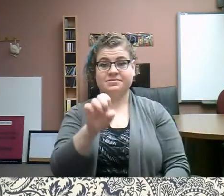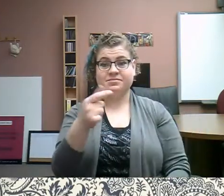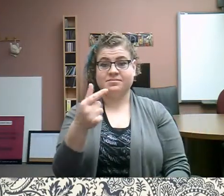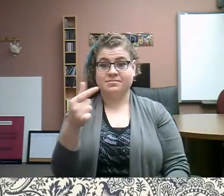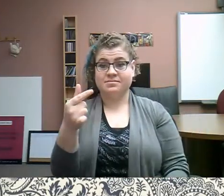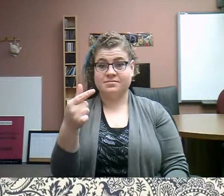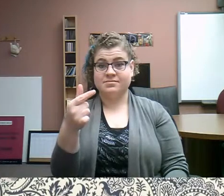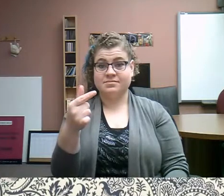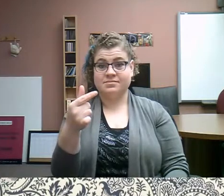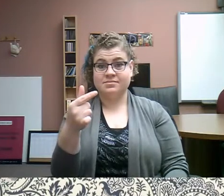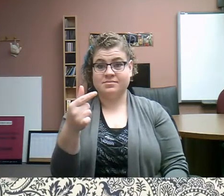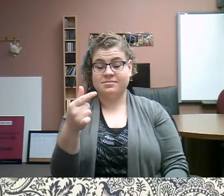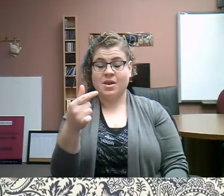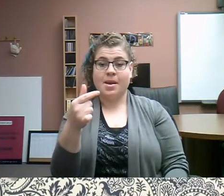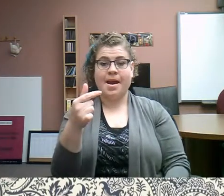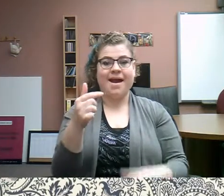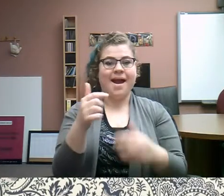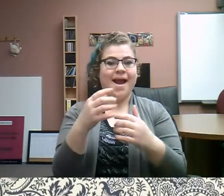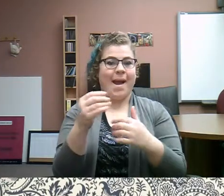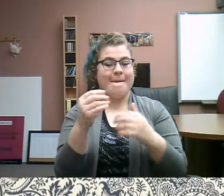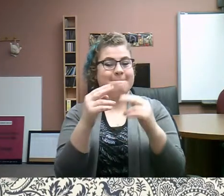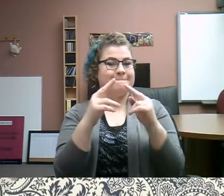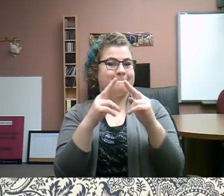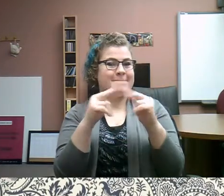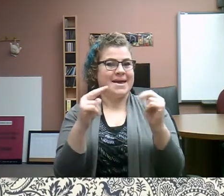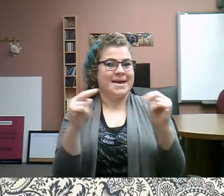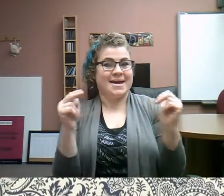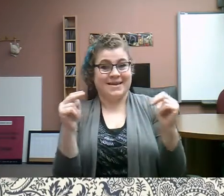Maybe you like some eggs